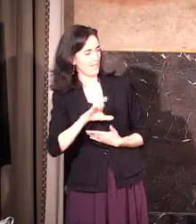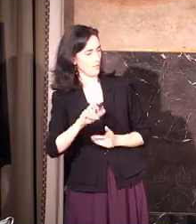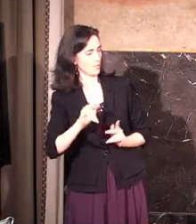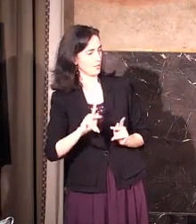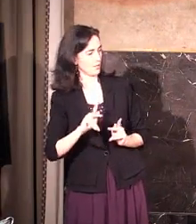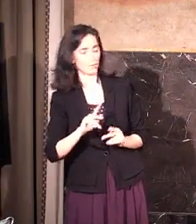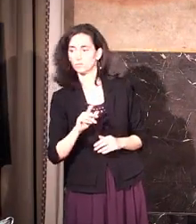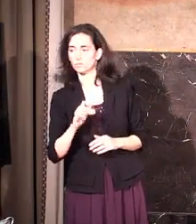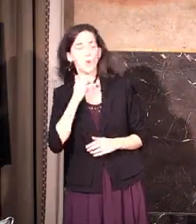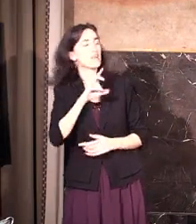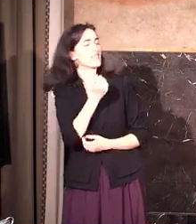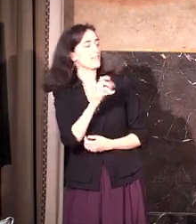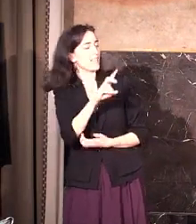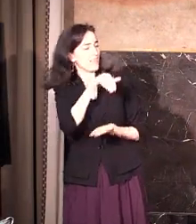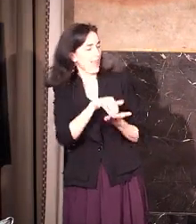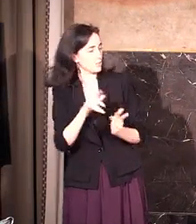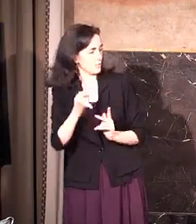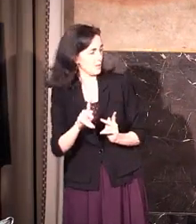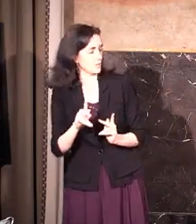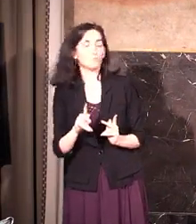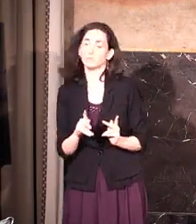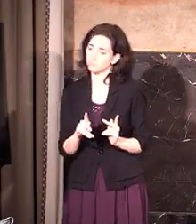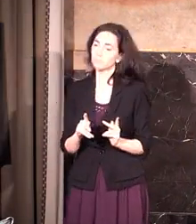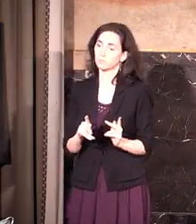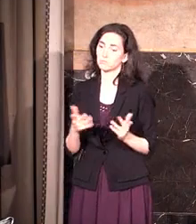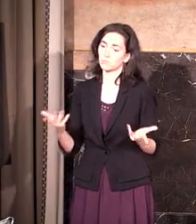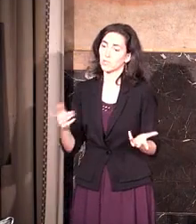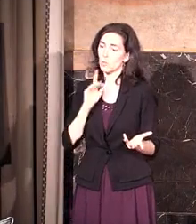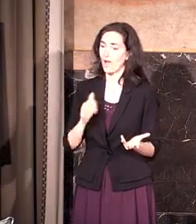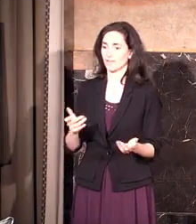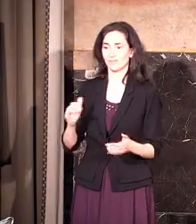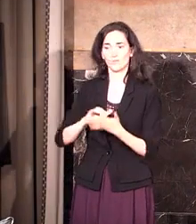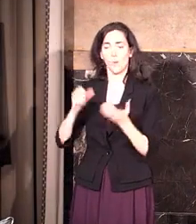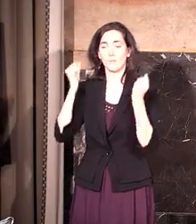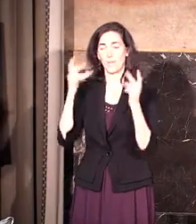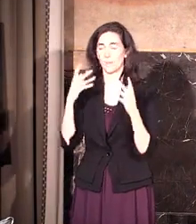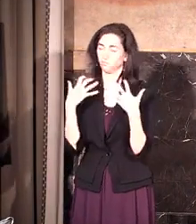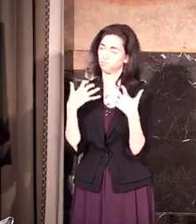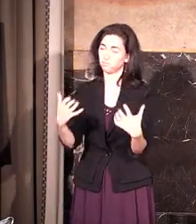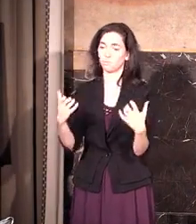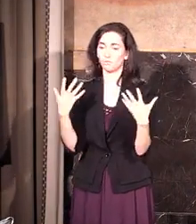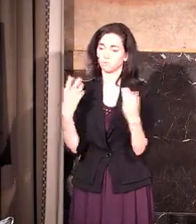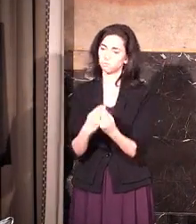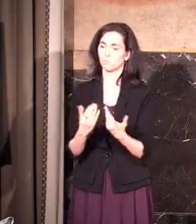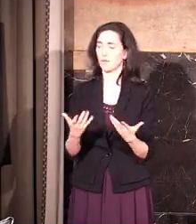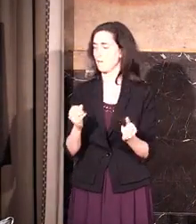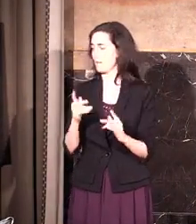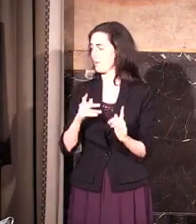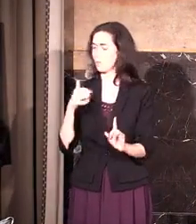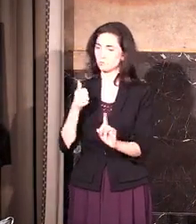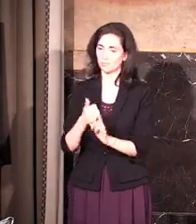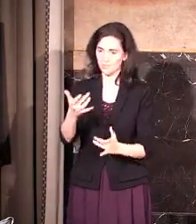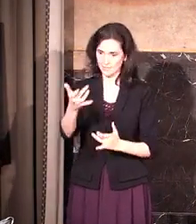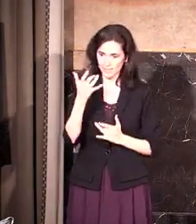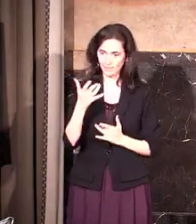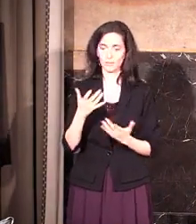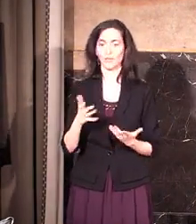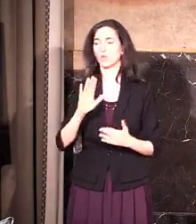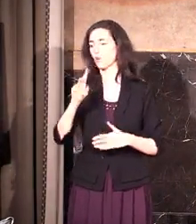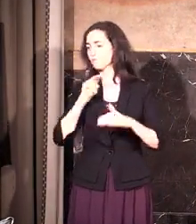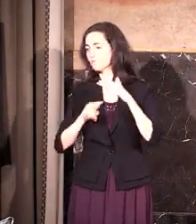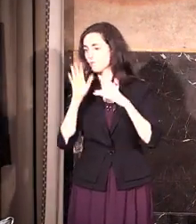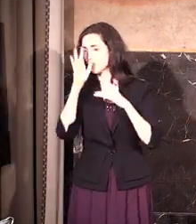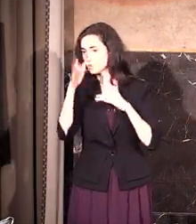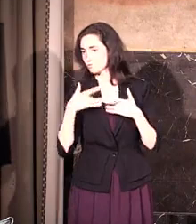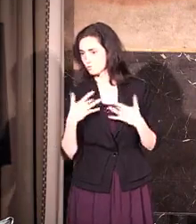Yeah, and that's an indication of several things. One is just how many people are in New York, how many cases they have, and what they're projecting